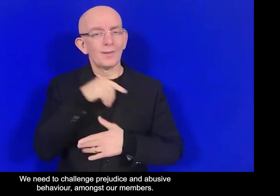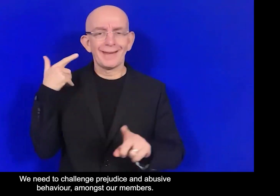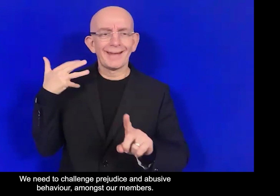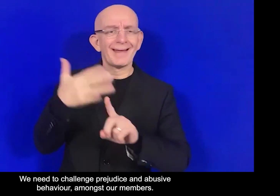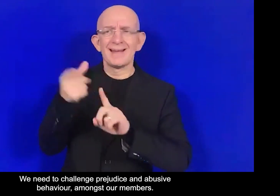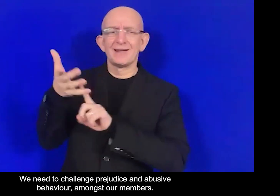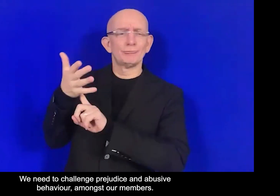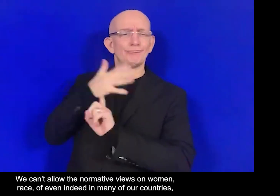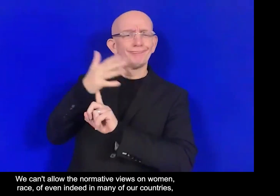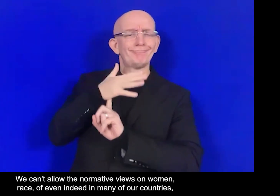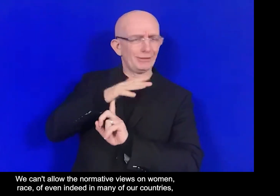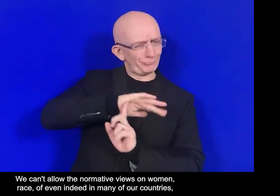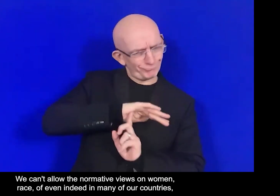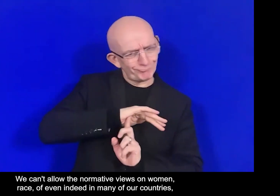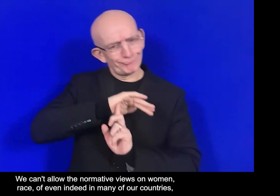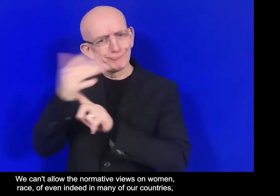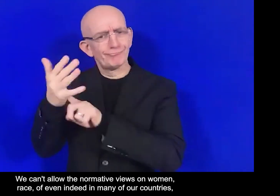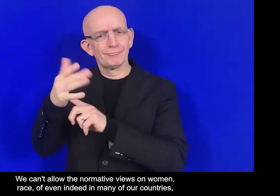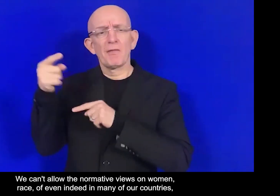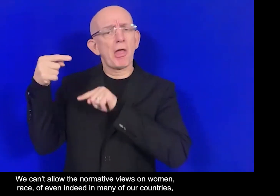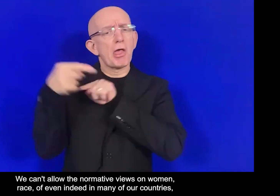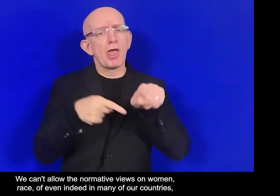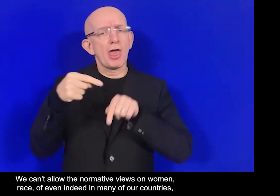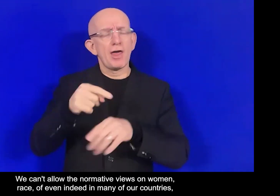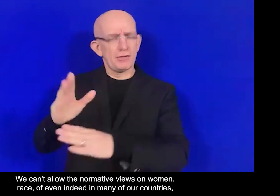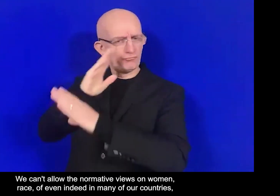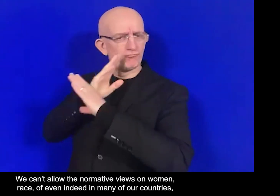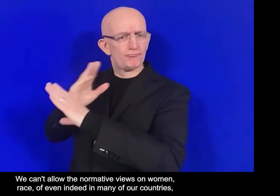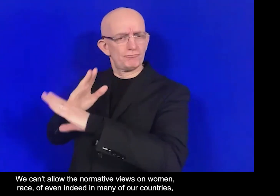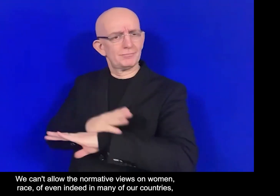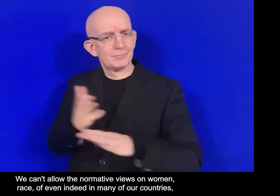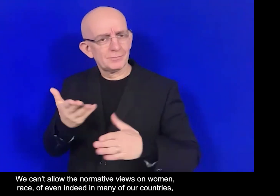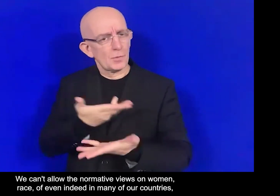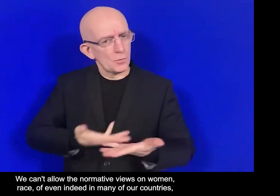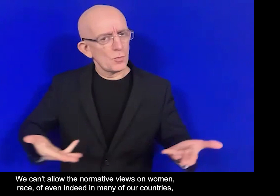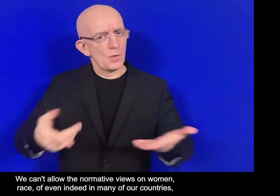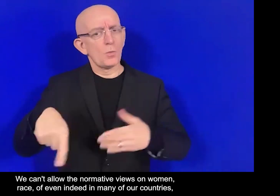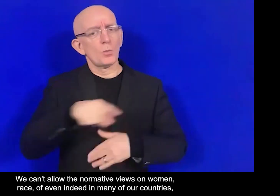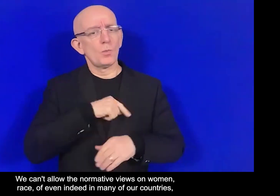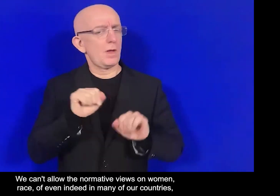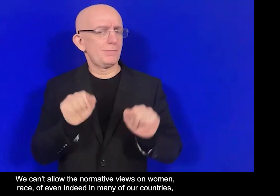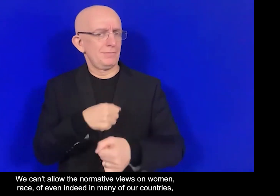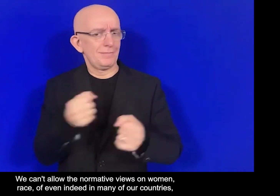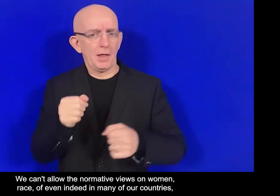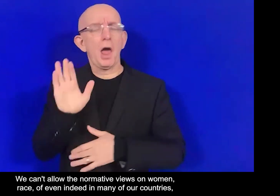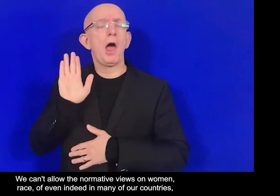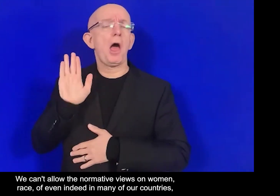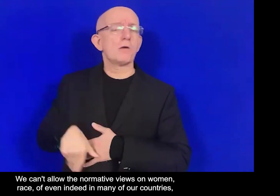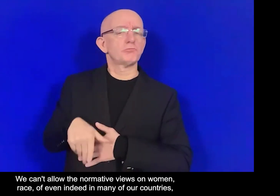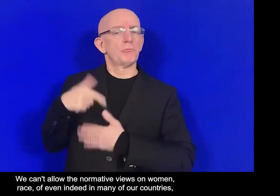our members. We can't allow the normative views on